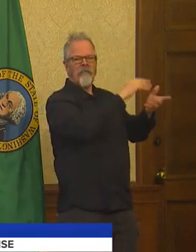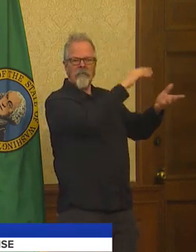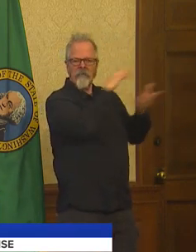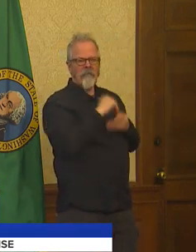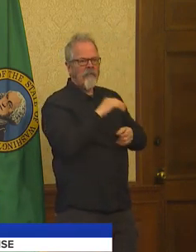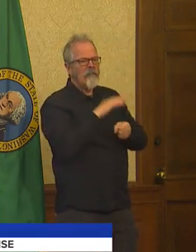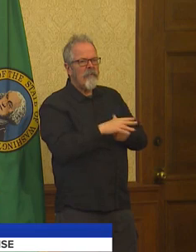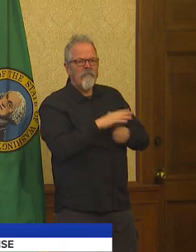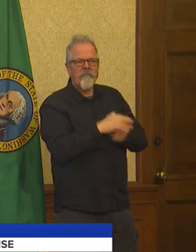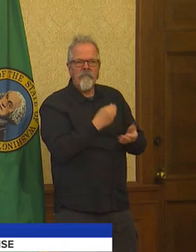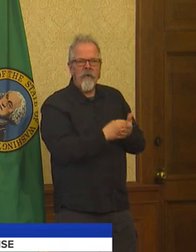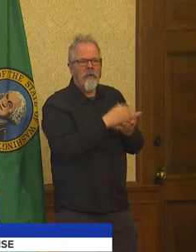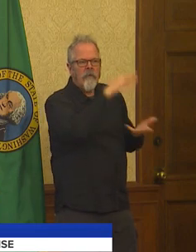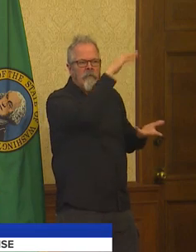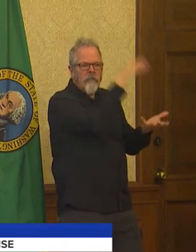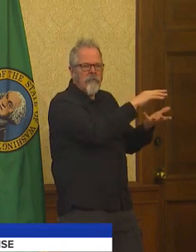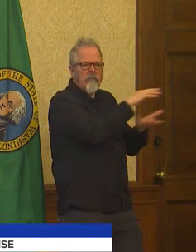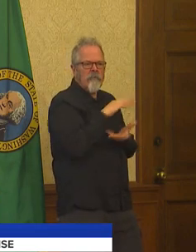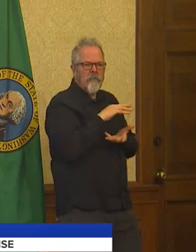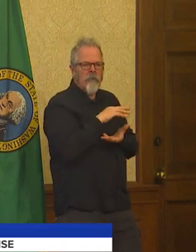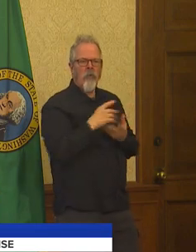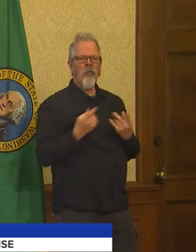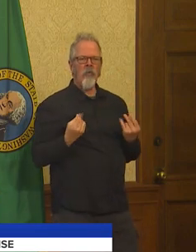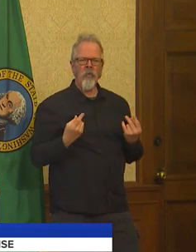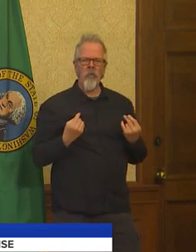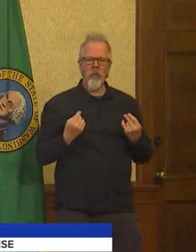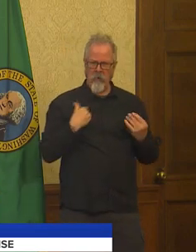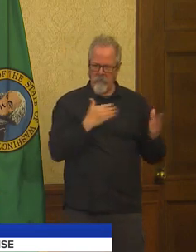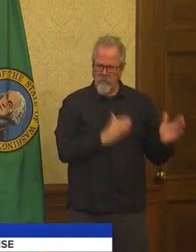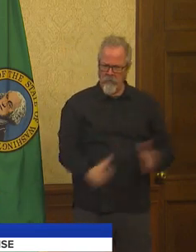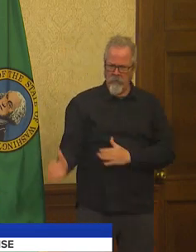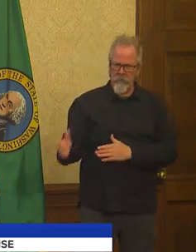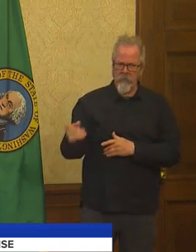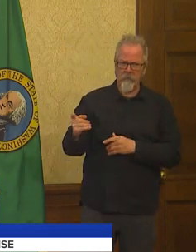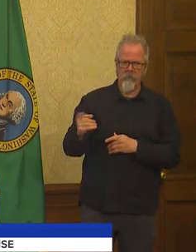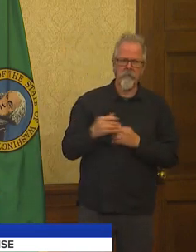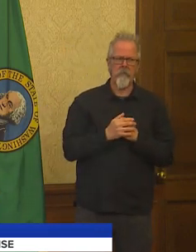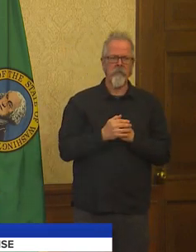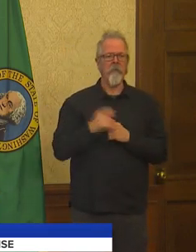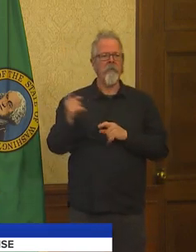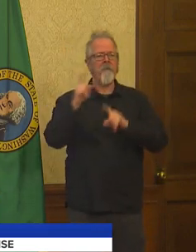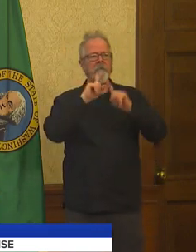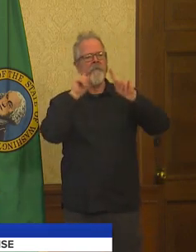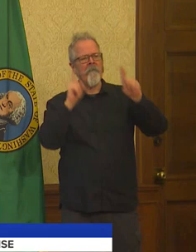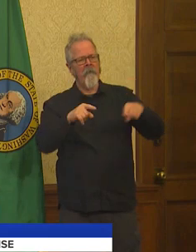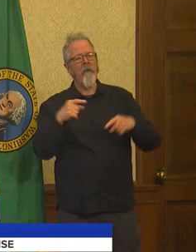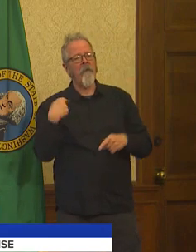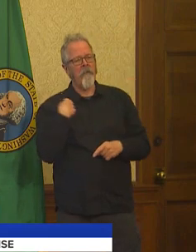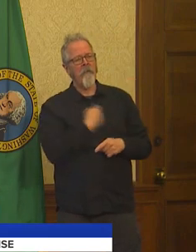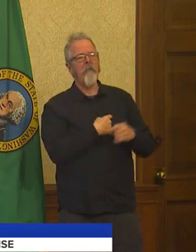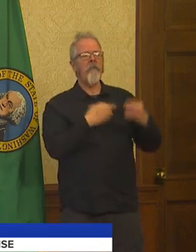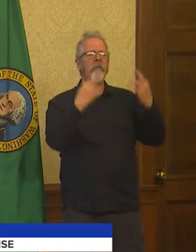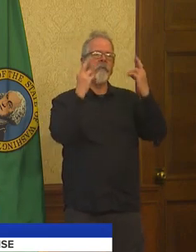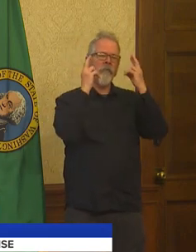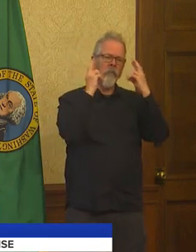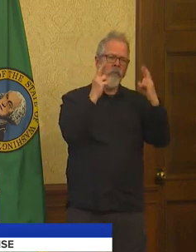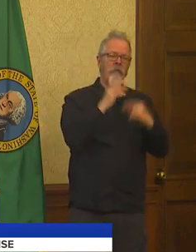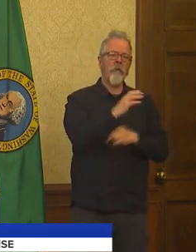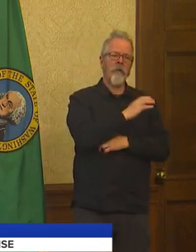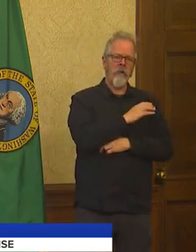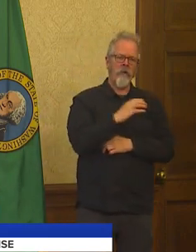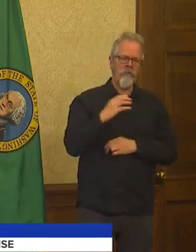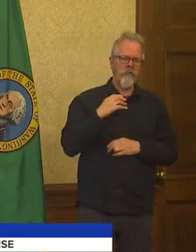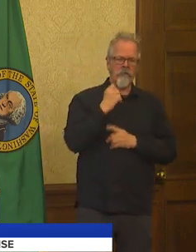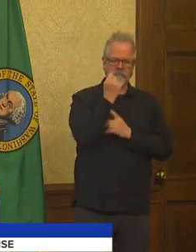that the Congress will step up to the plate. We are hopeful that the Congress understands the centrality of states and cities